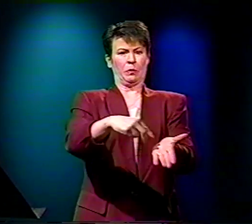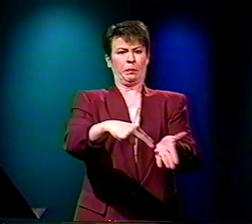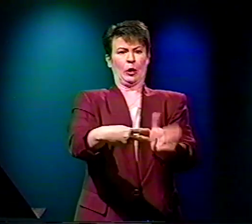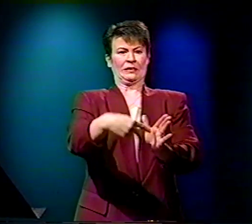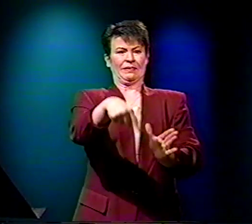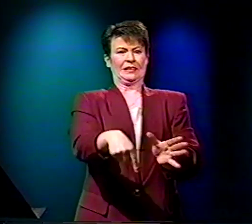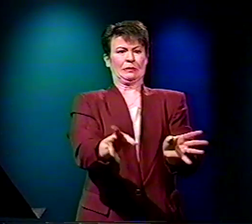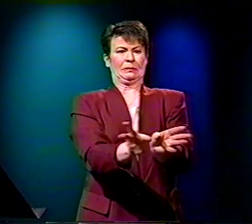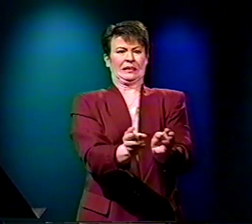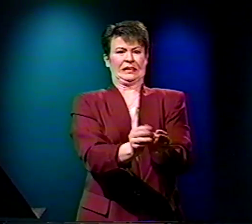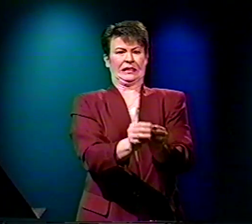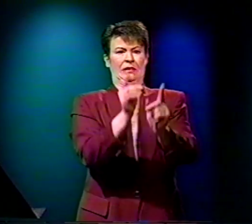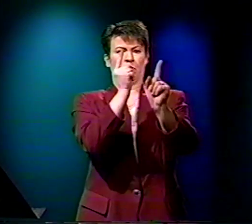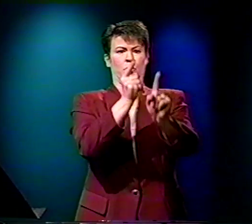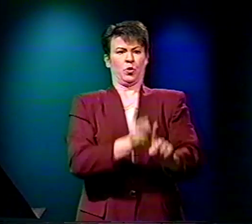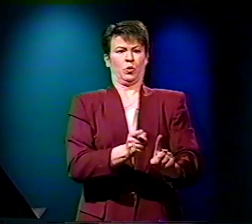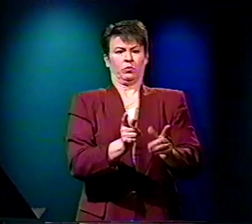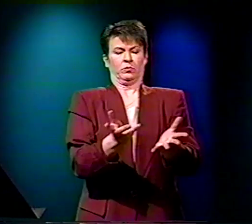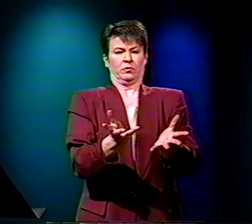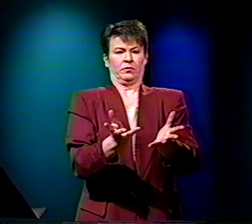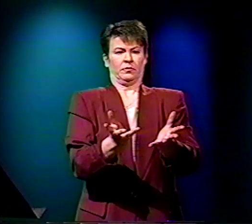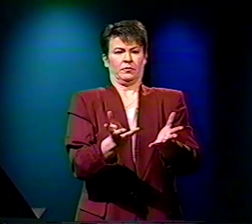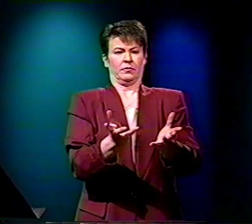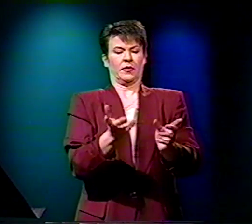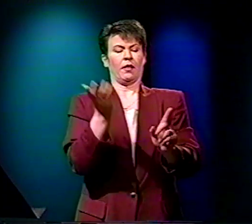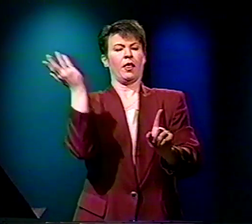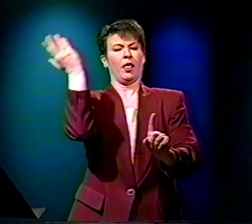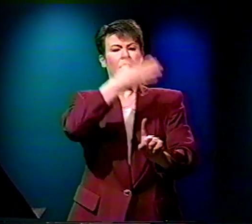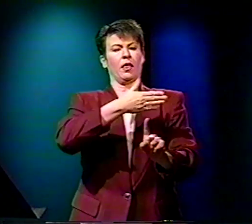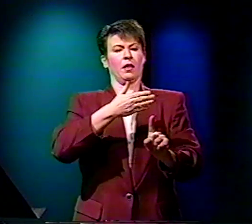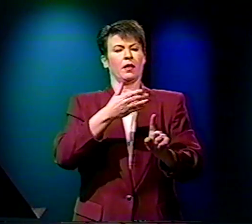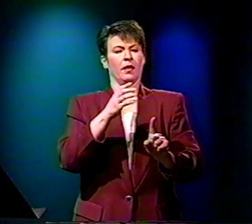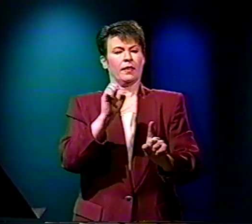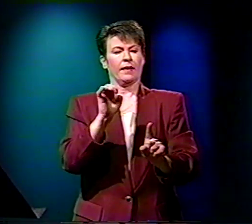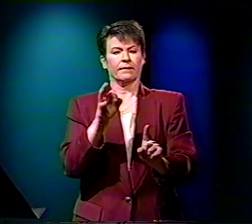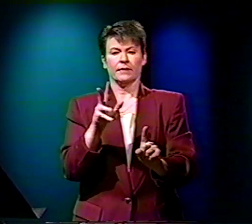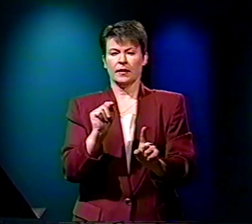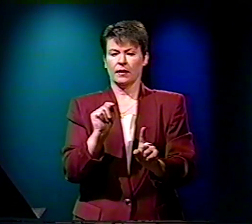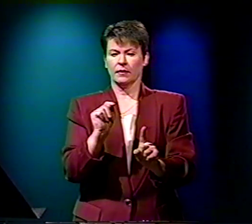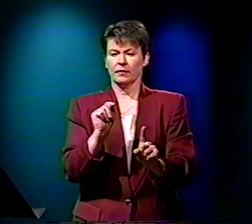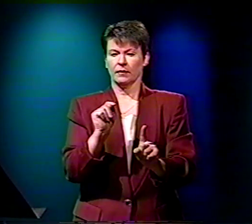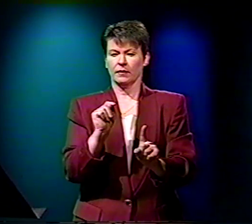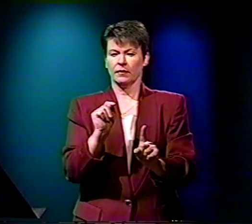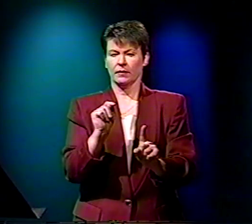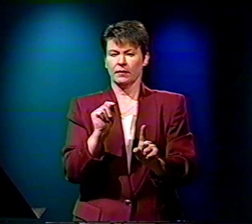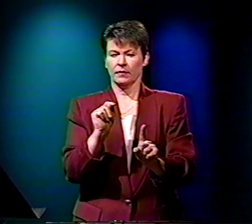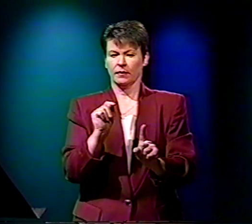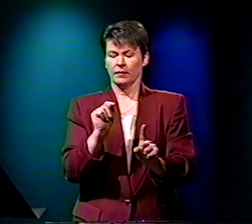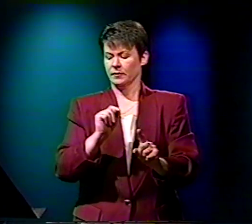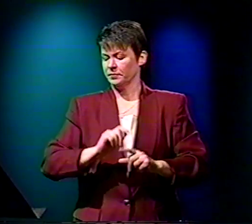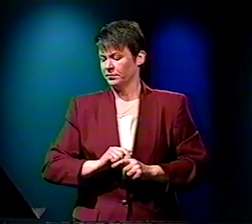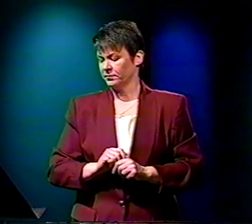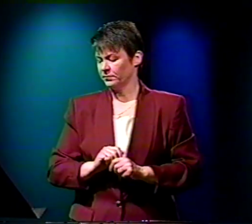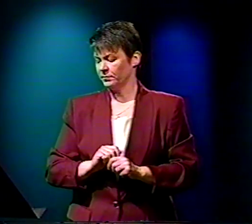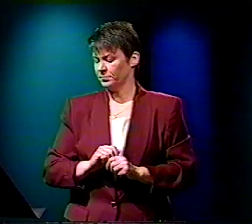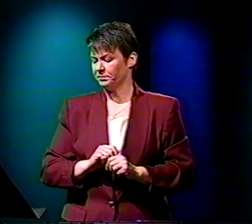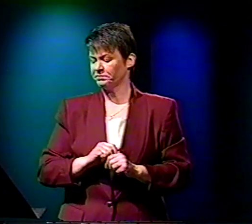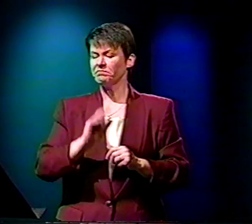focuses strictly on the purpose of the meeting and the goals of the specific communication interaction and overlooked what is the ultimate